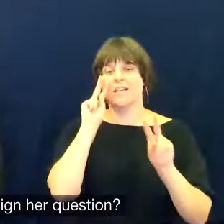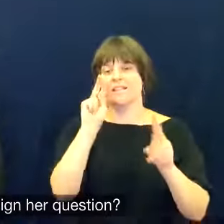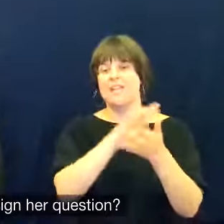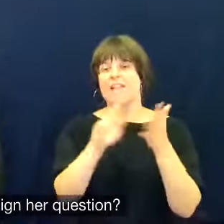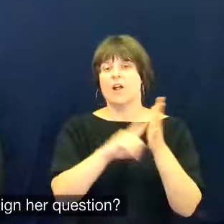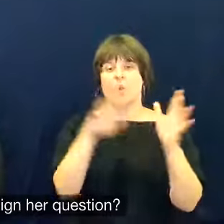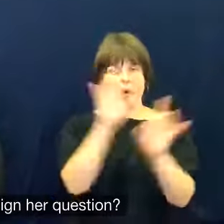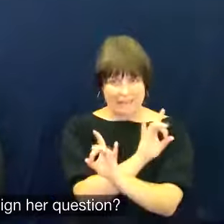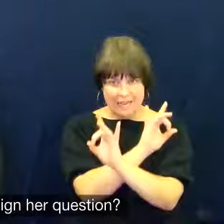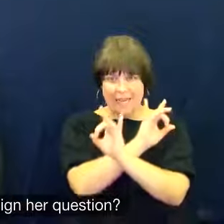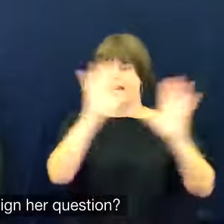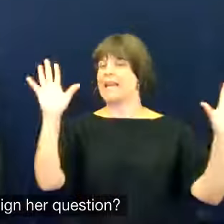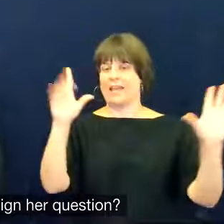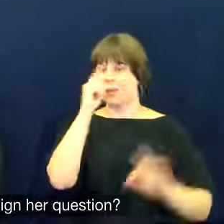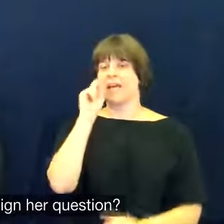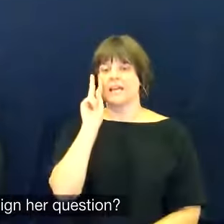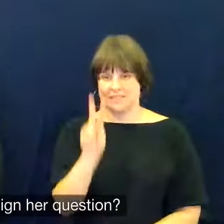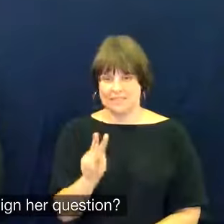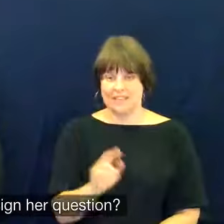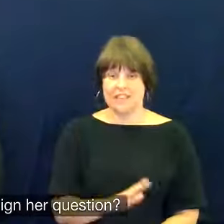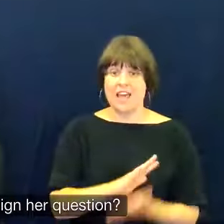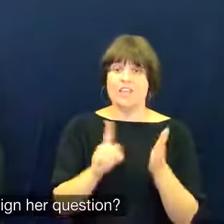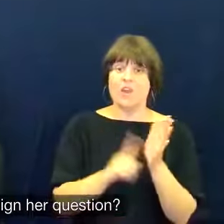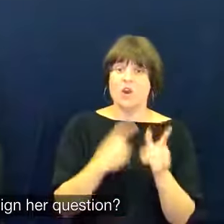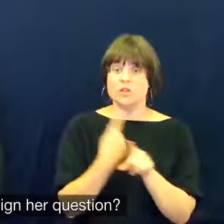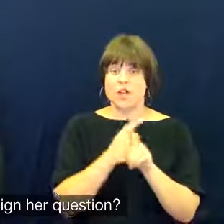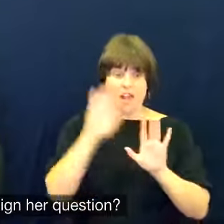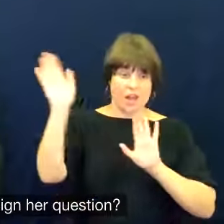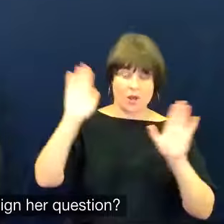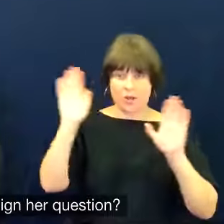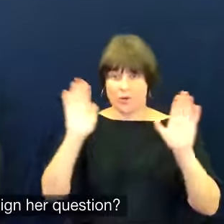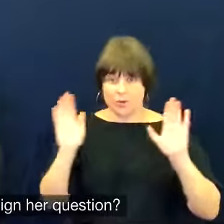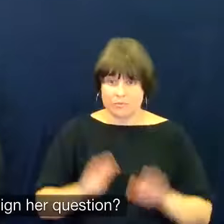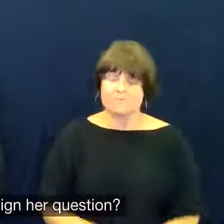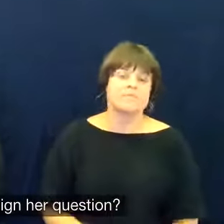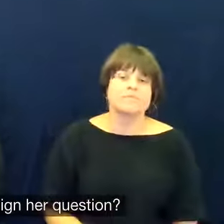All right. So we can see you. Yep. Hello. Okay, are we ready? Yes, hello.